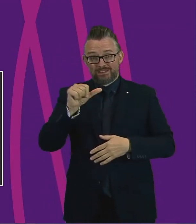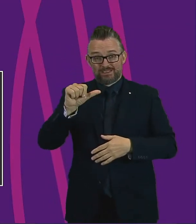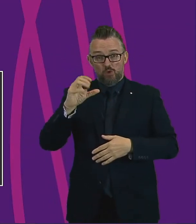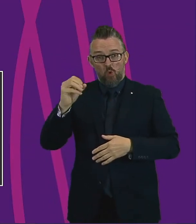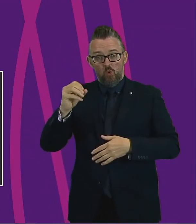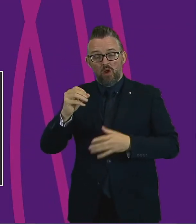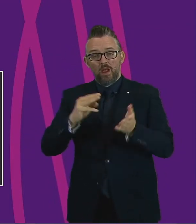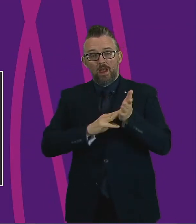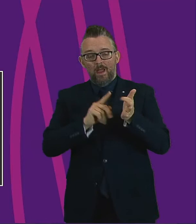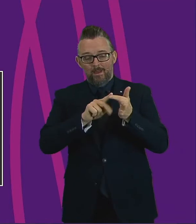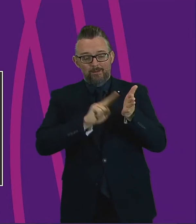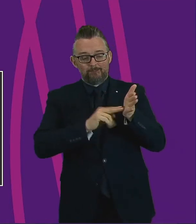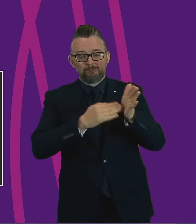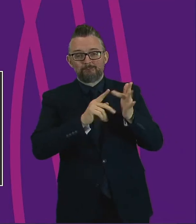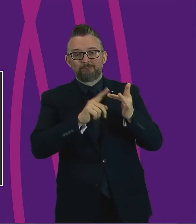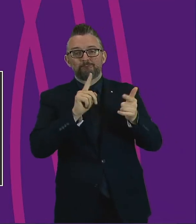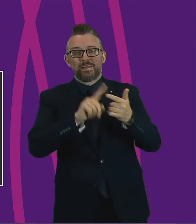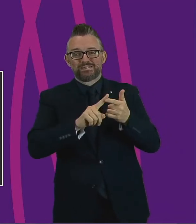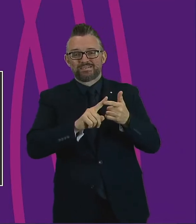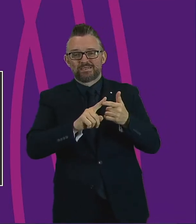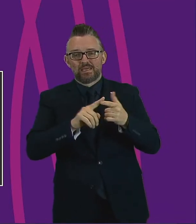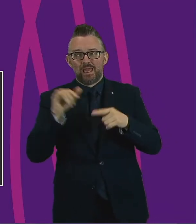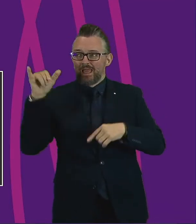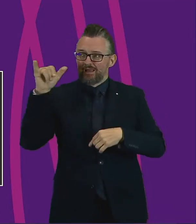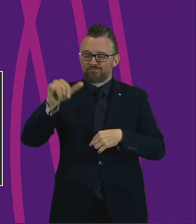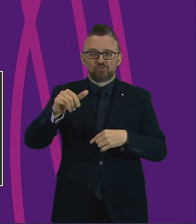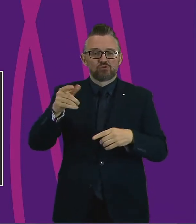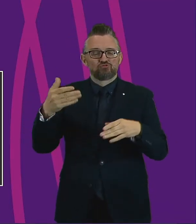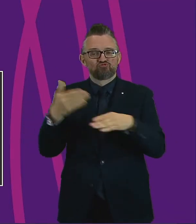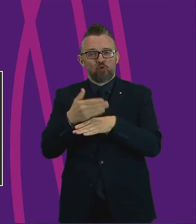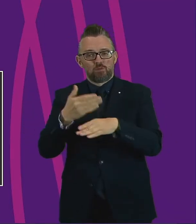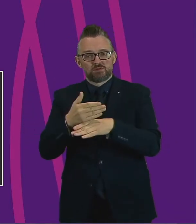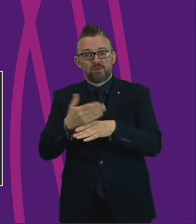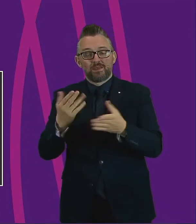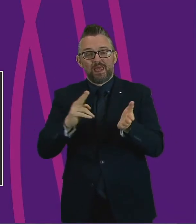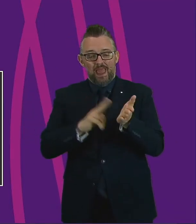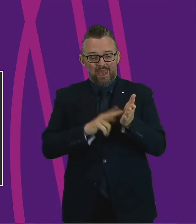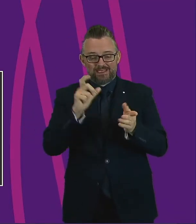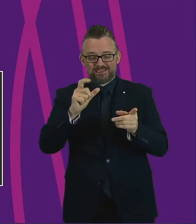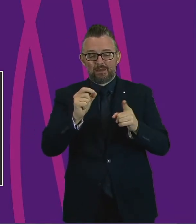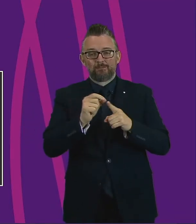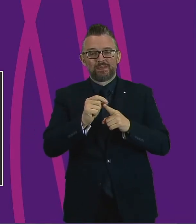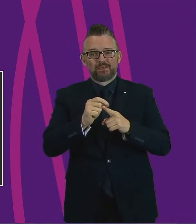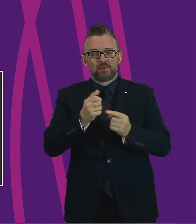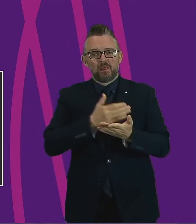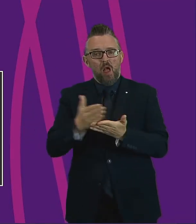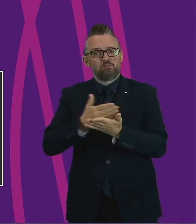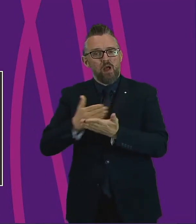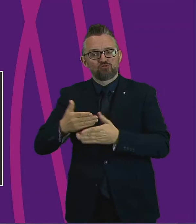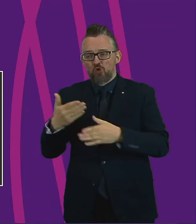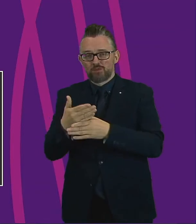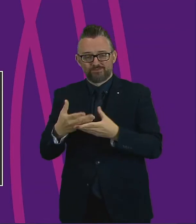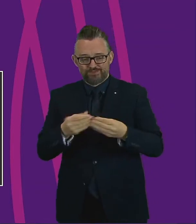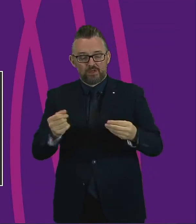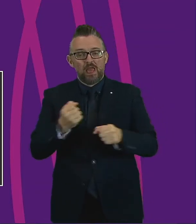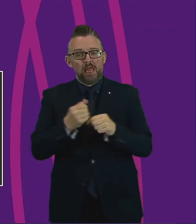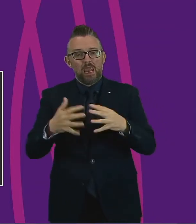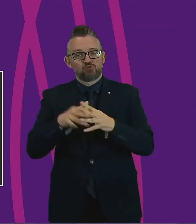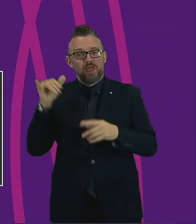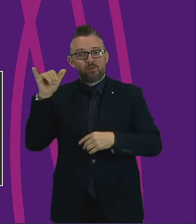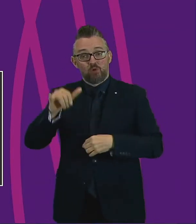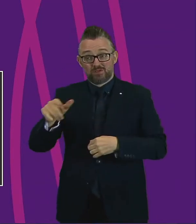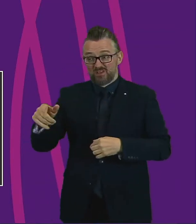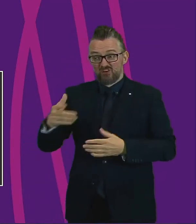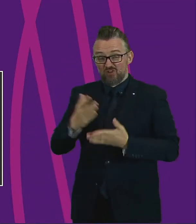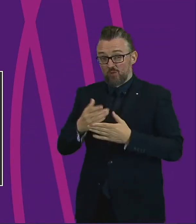Menzies aviation jobs at Glasgow Airport being announced and NCP workers also facing redundancy, will the First Minister agree that we also need a